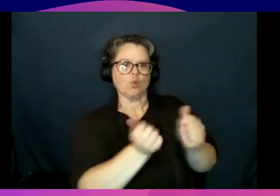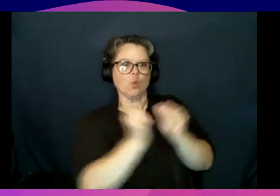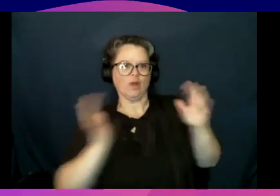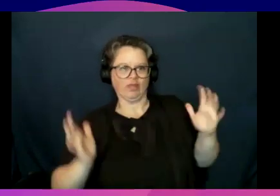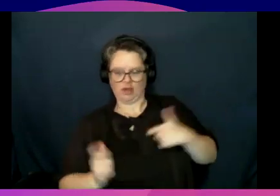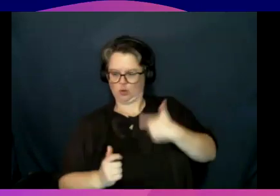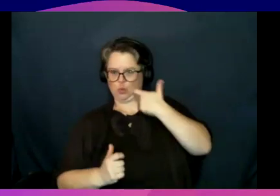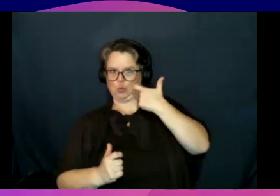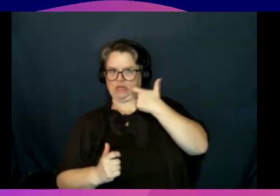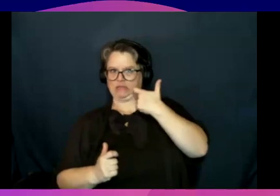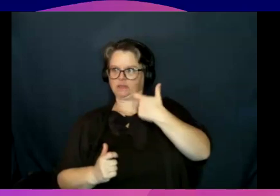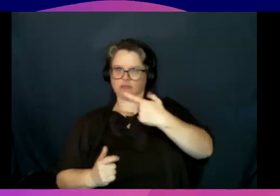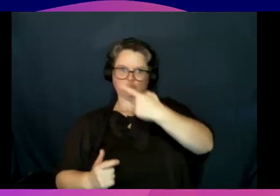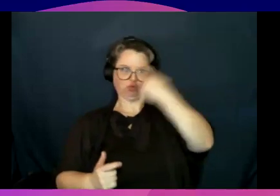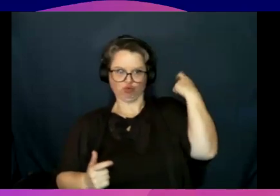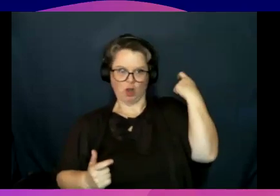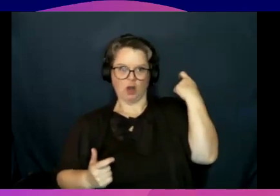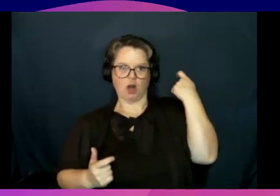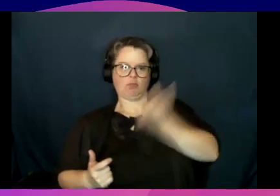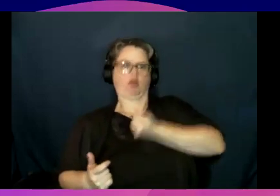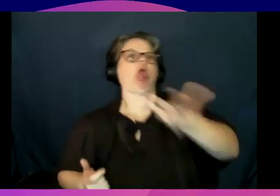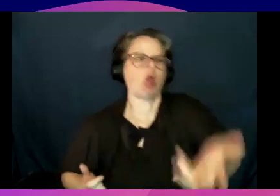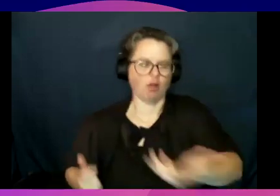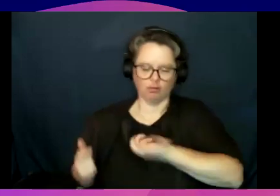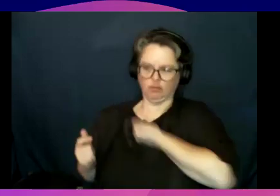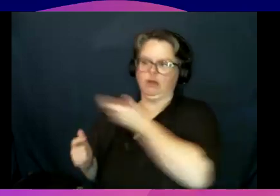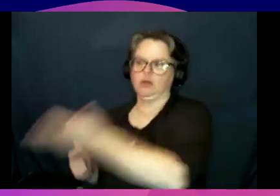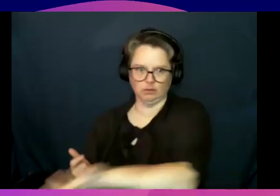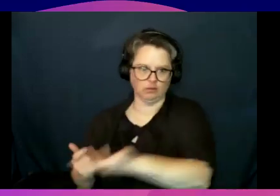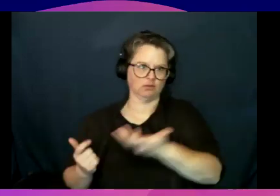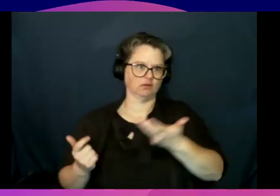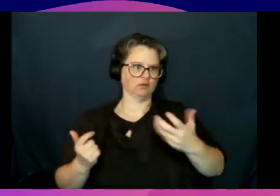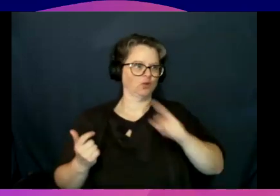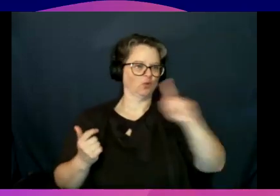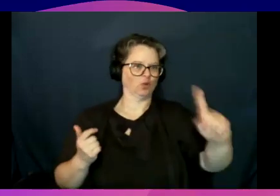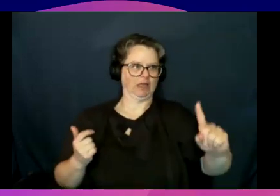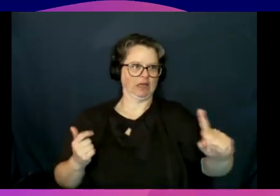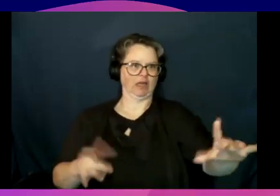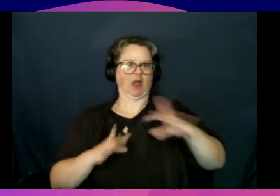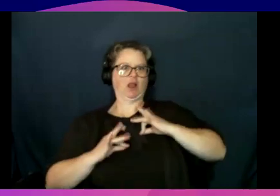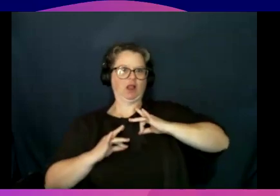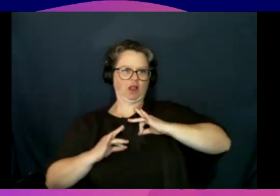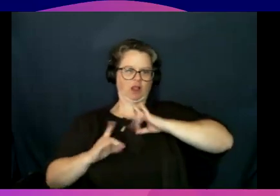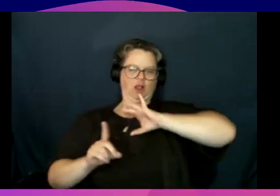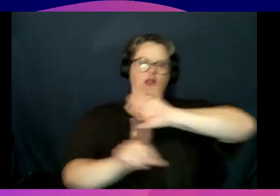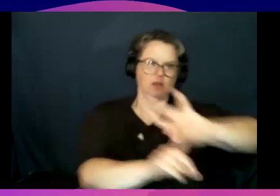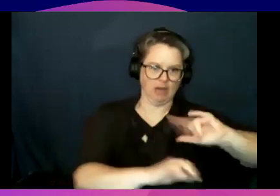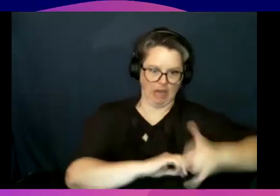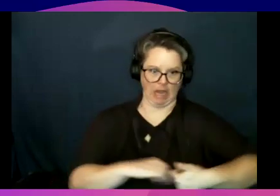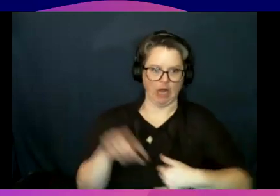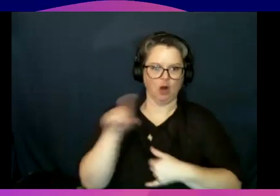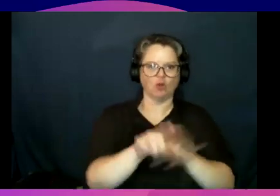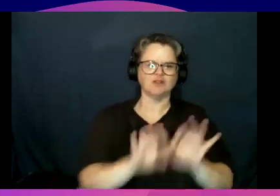Tend Academy and put in low impact debriefing, you will get a beautiful infographic that really